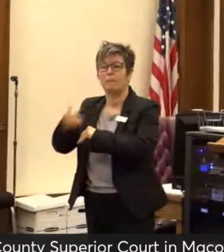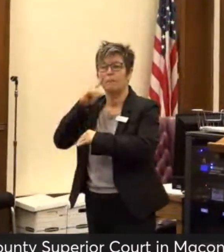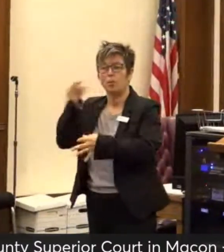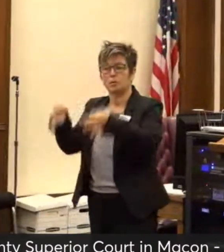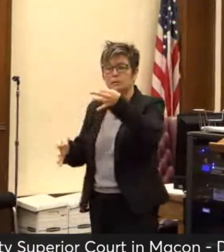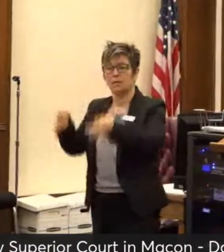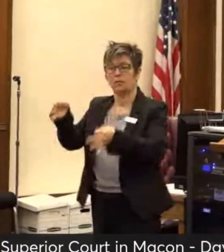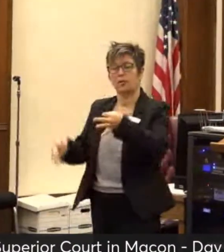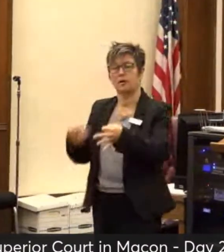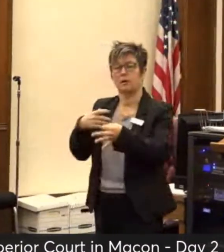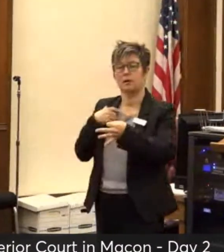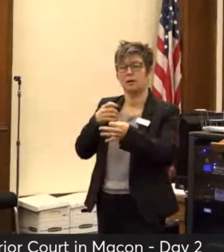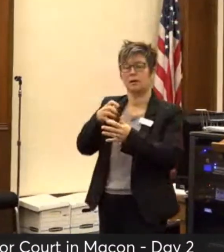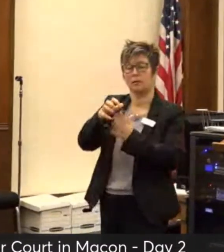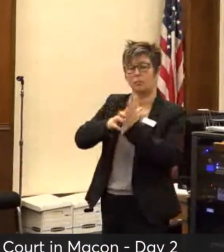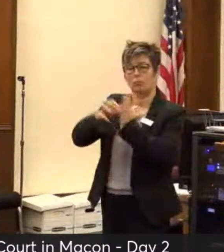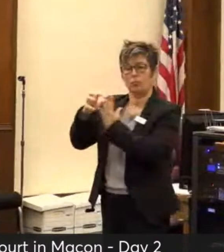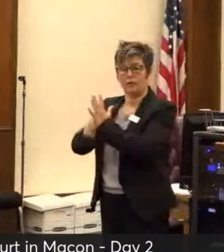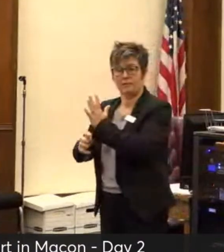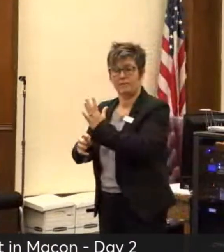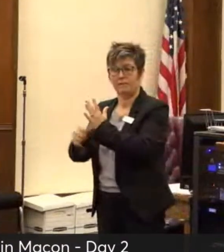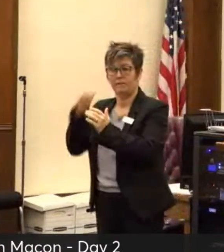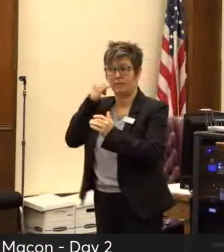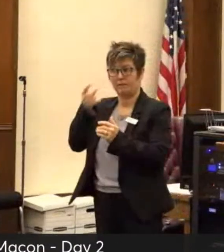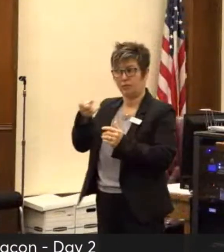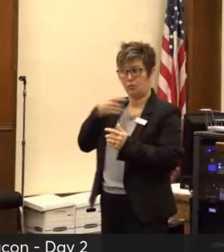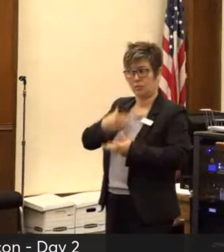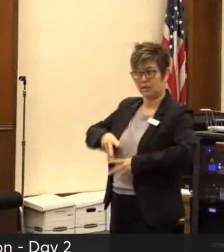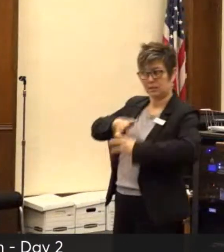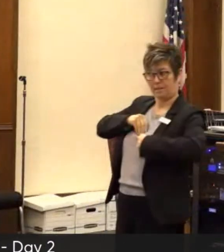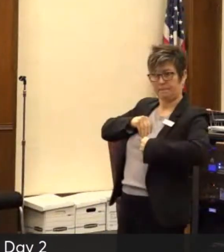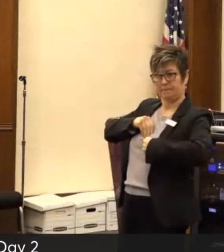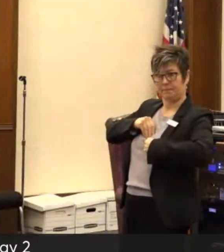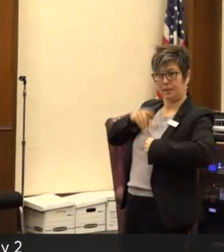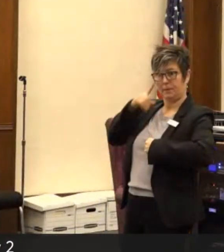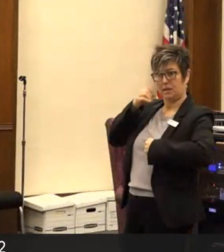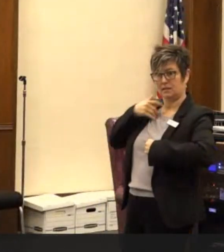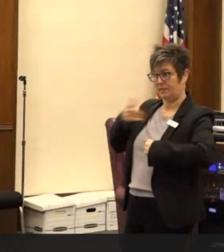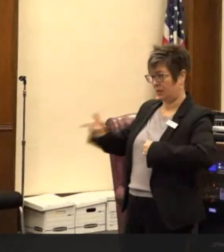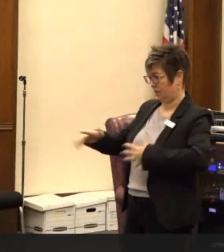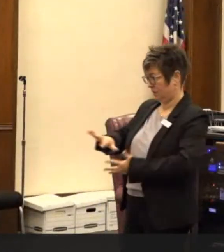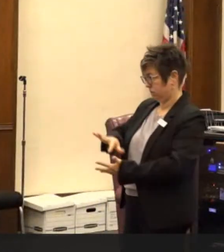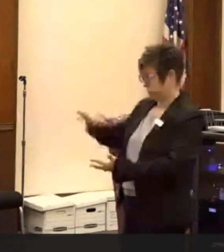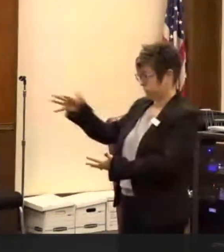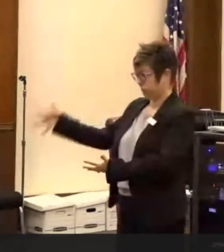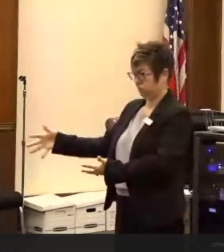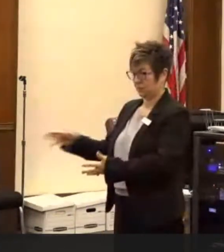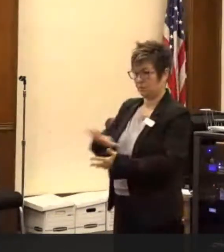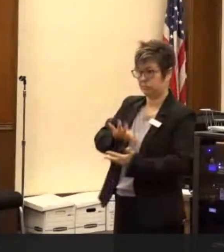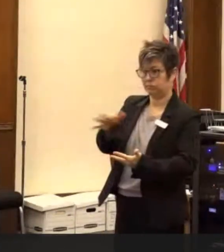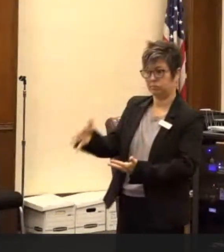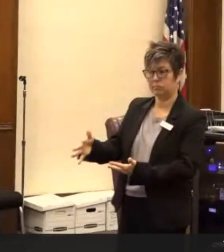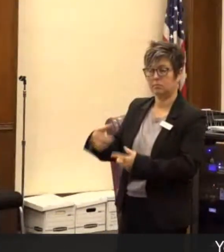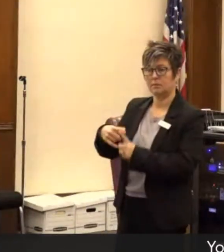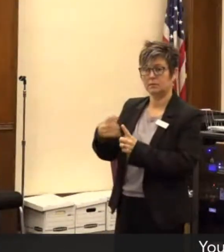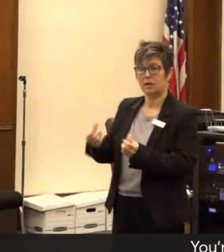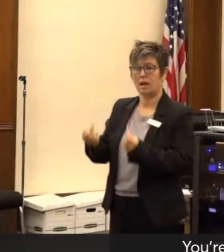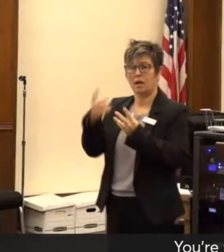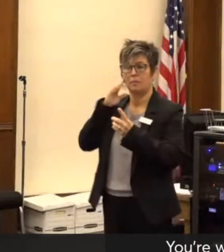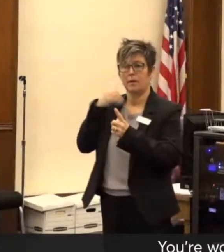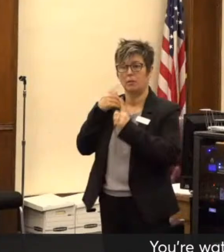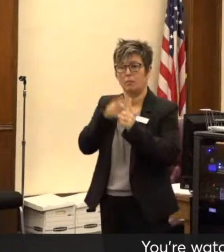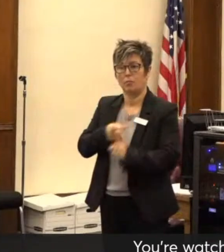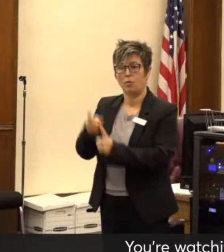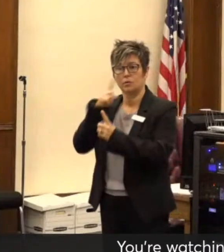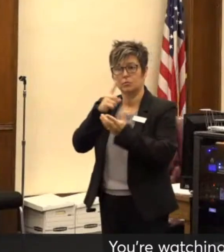prefers. And if the court is agreeable, considering the size of the record and the amount of grounds that have been raised, we would ask as the responding party